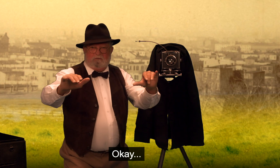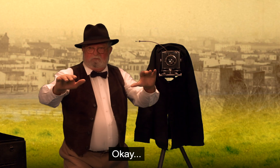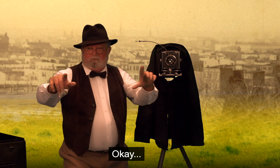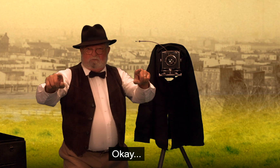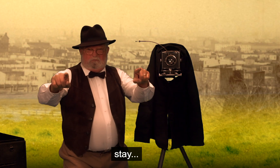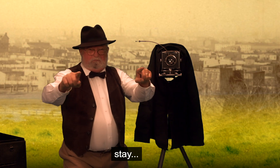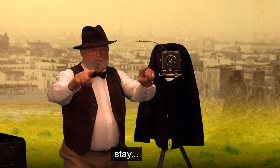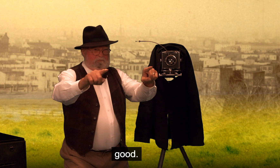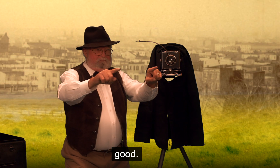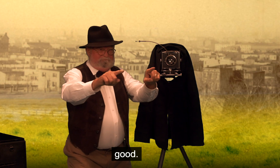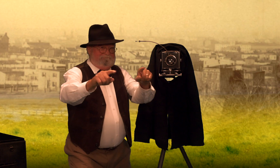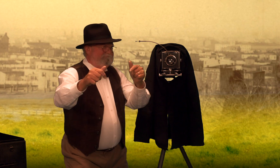Okay, stay. Good.